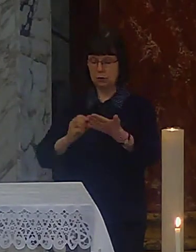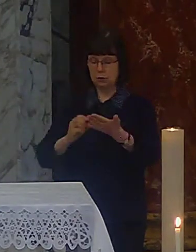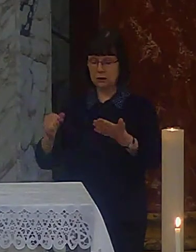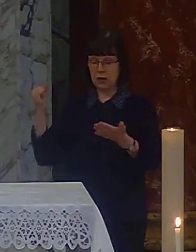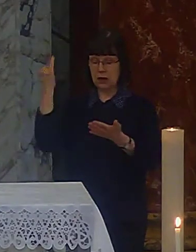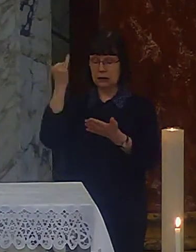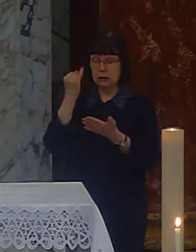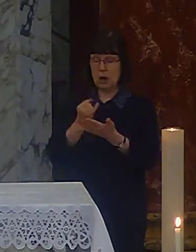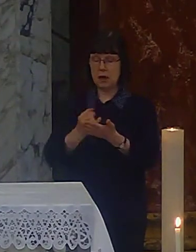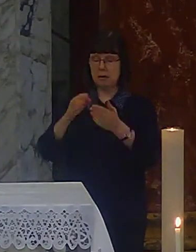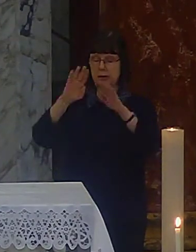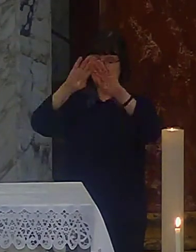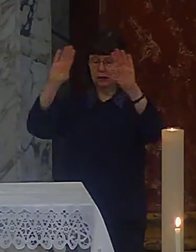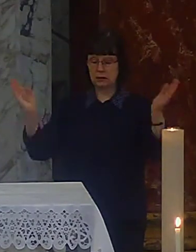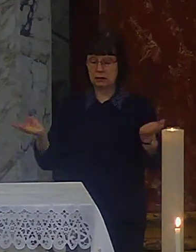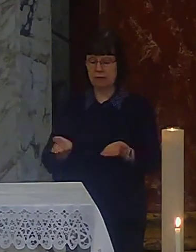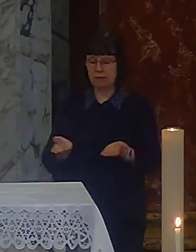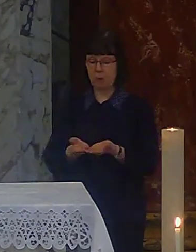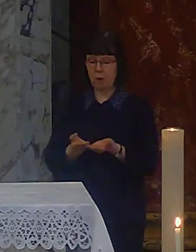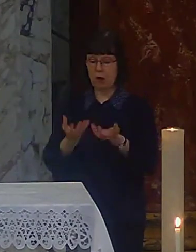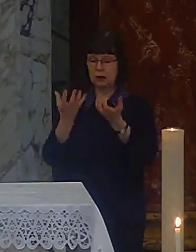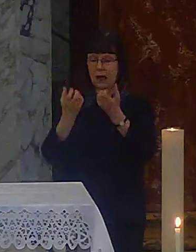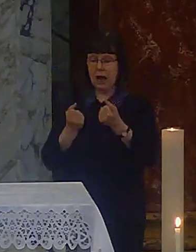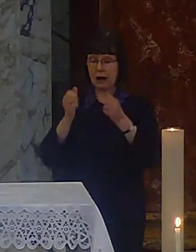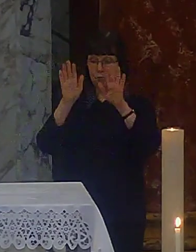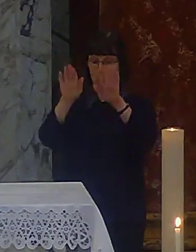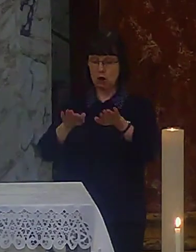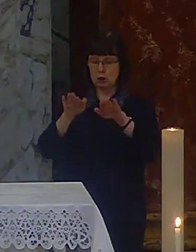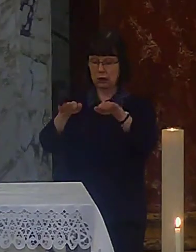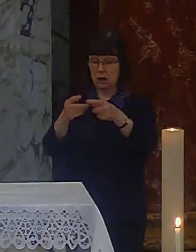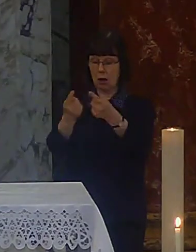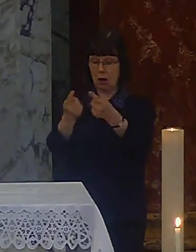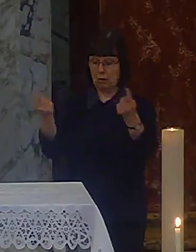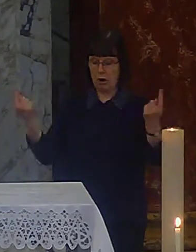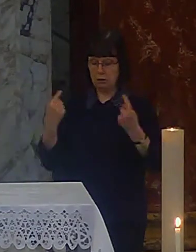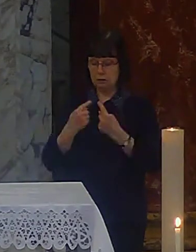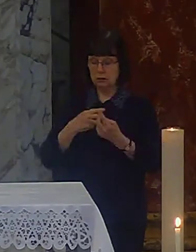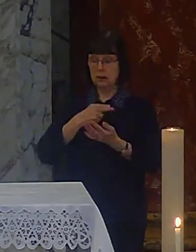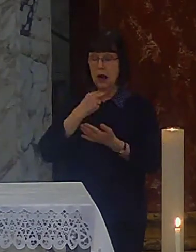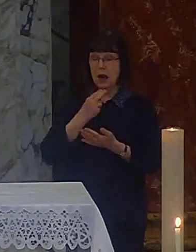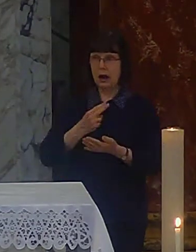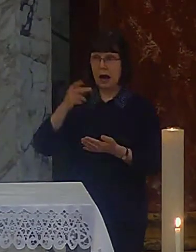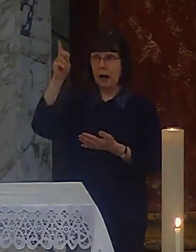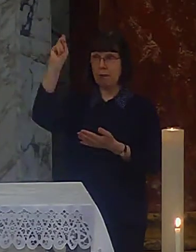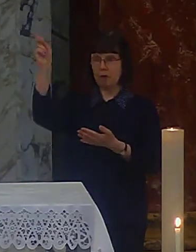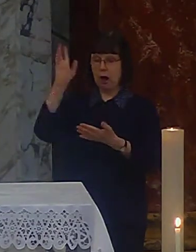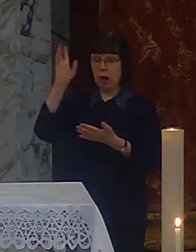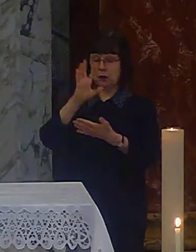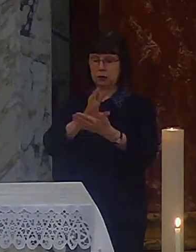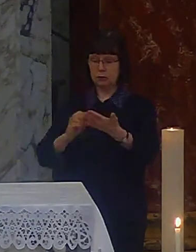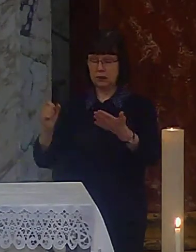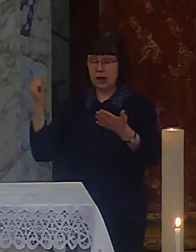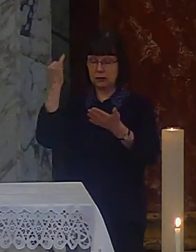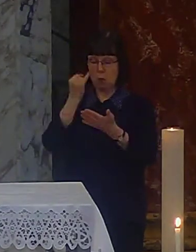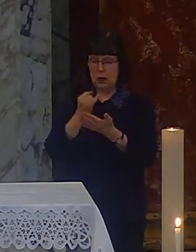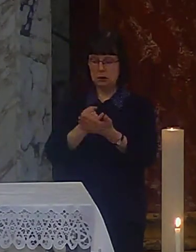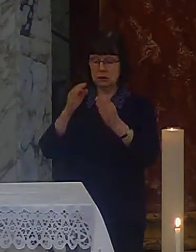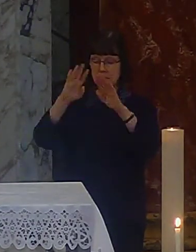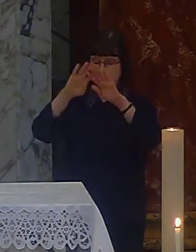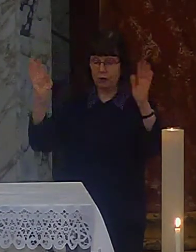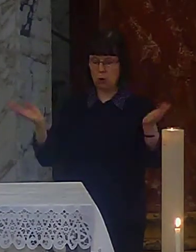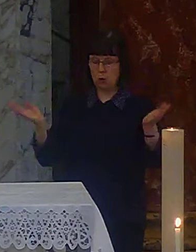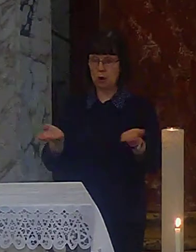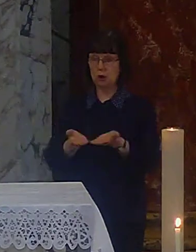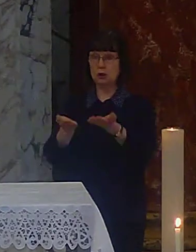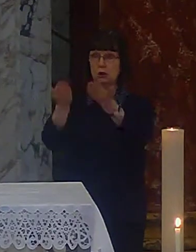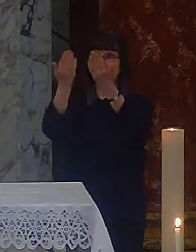you take away the sin of the world, have mercy on us. Lamb of God, you take away the